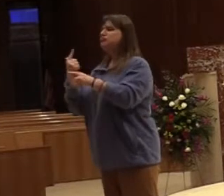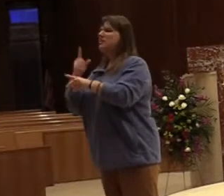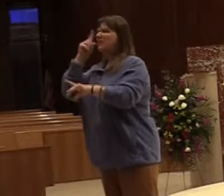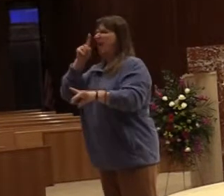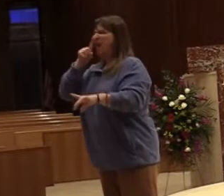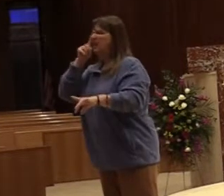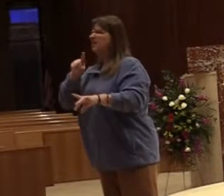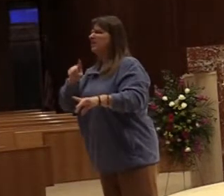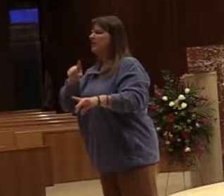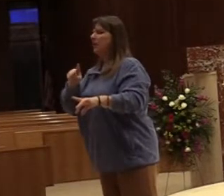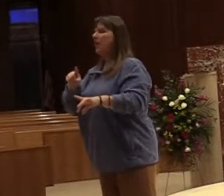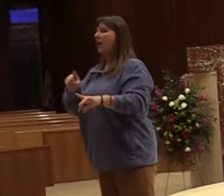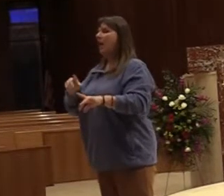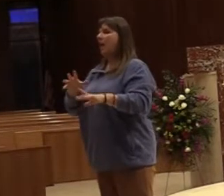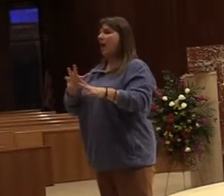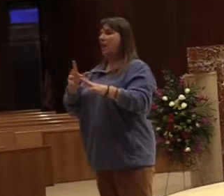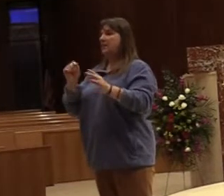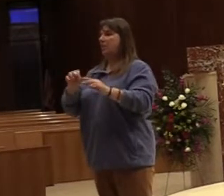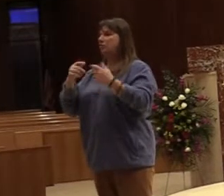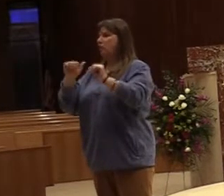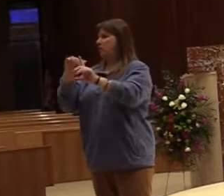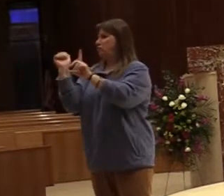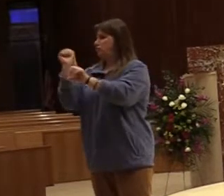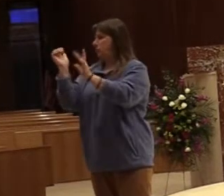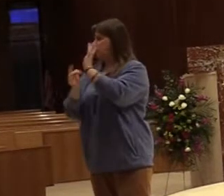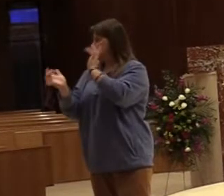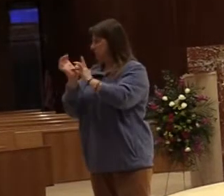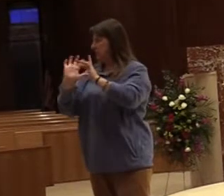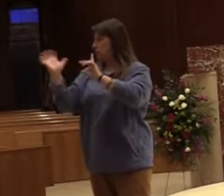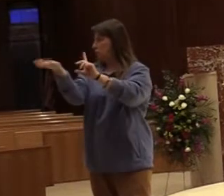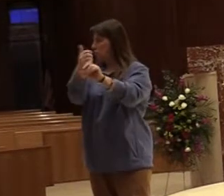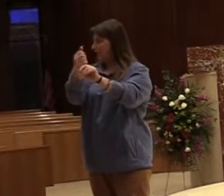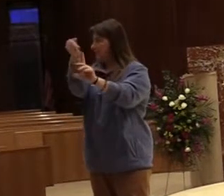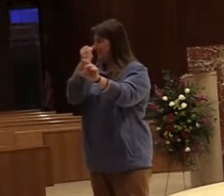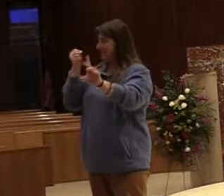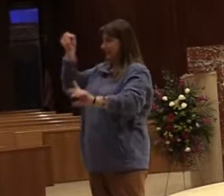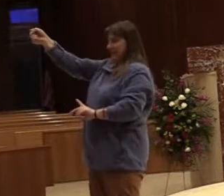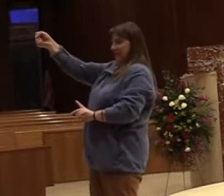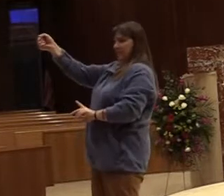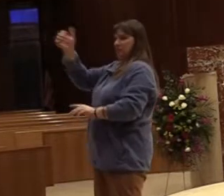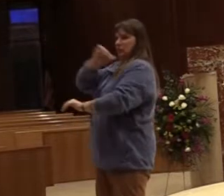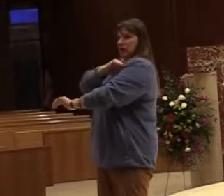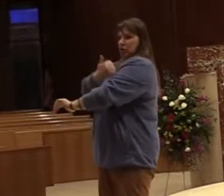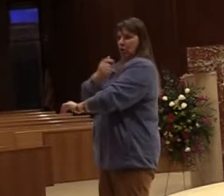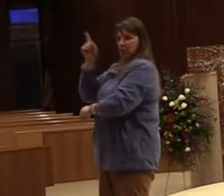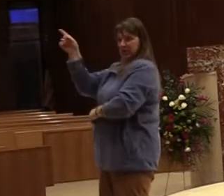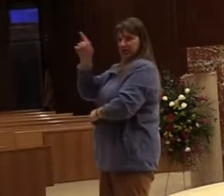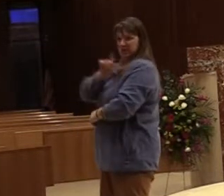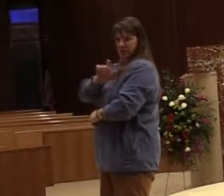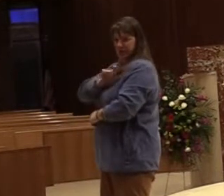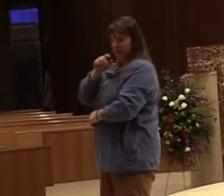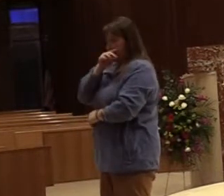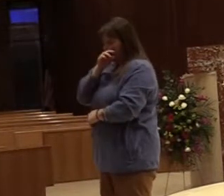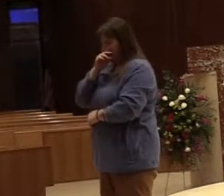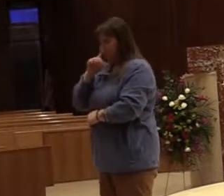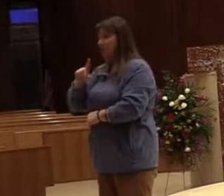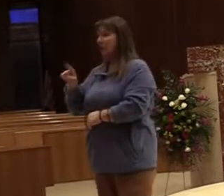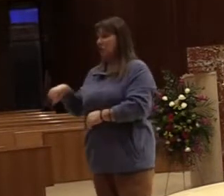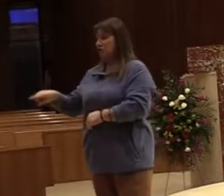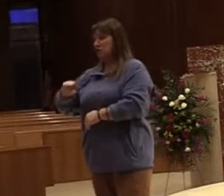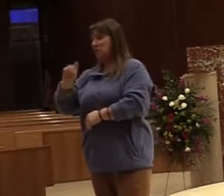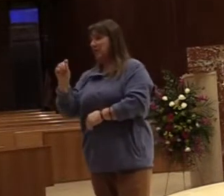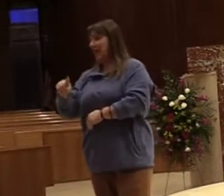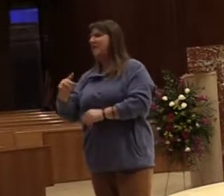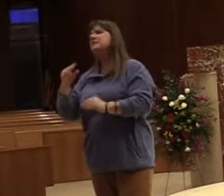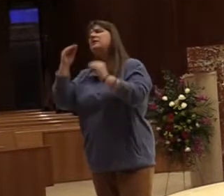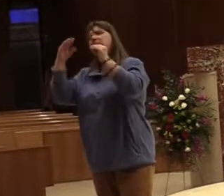authority and the power of the governor. They posed this question to him, "Teacher, we know